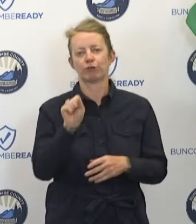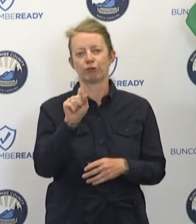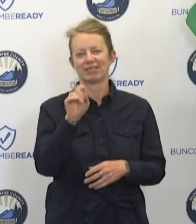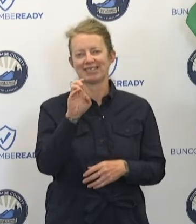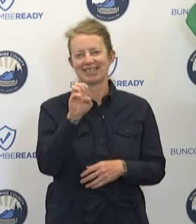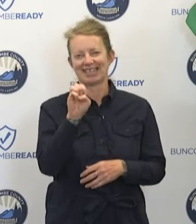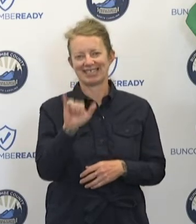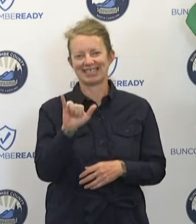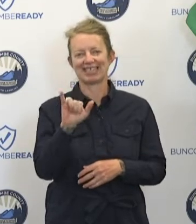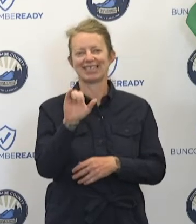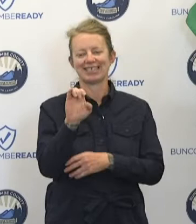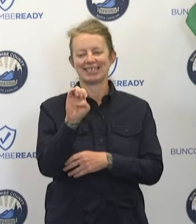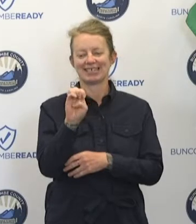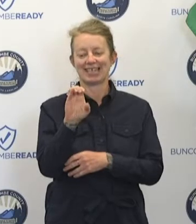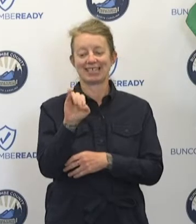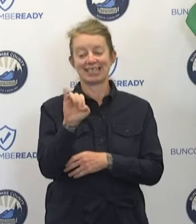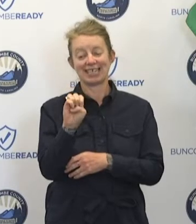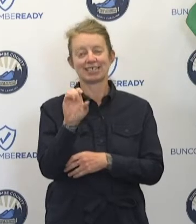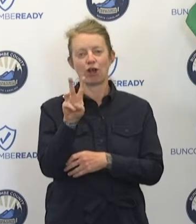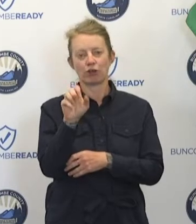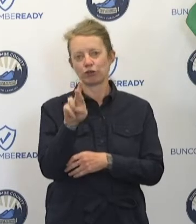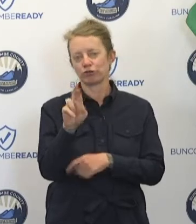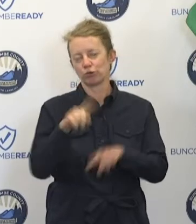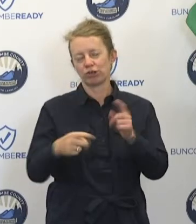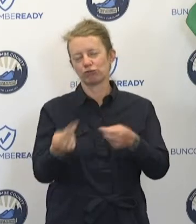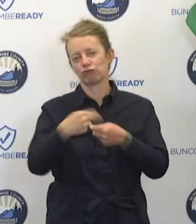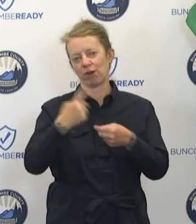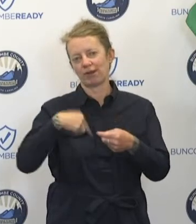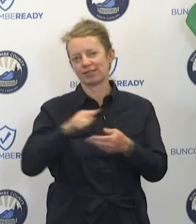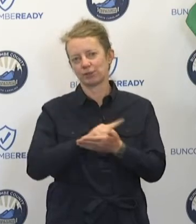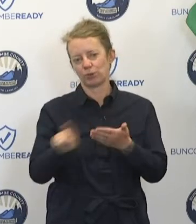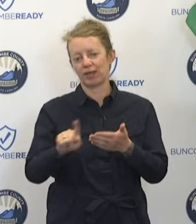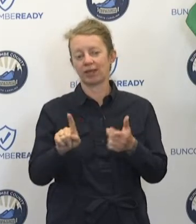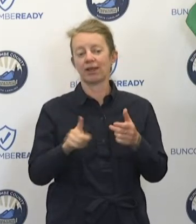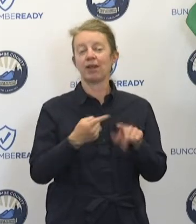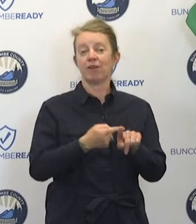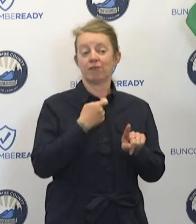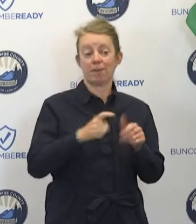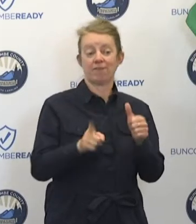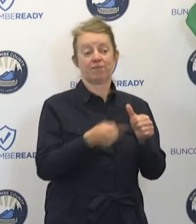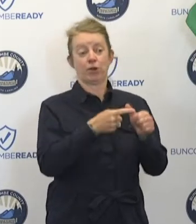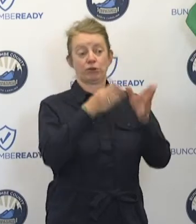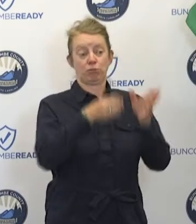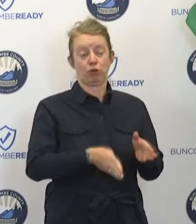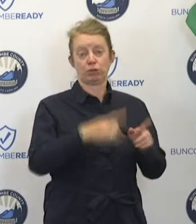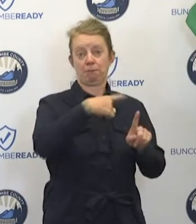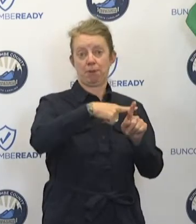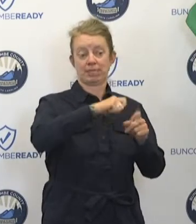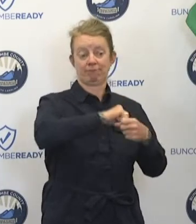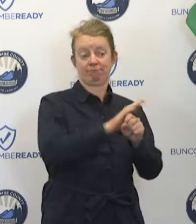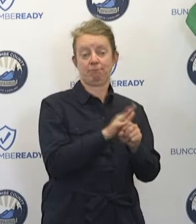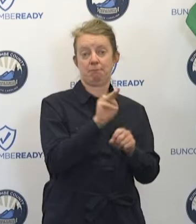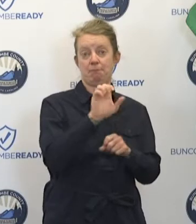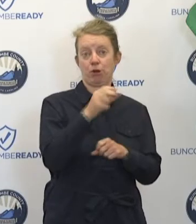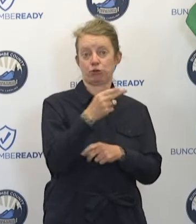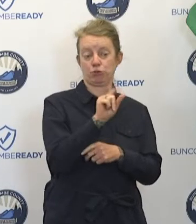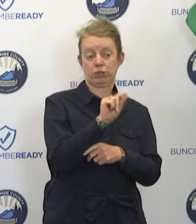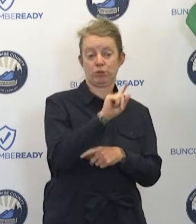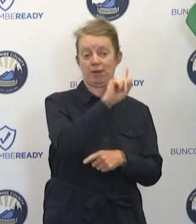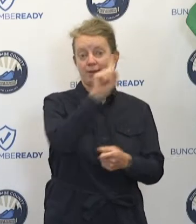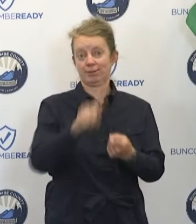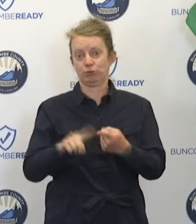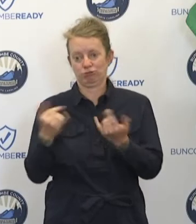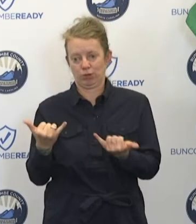to join us this week. From that very first case we identified in March 2020 until today, there have